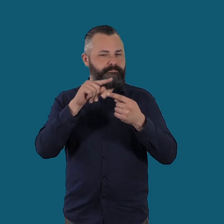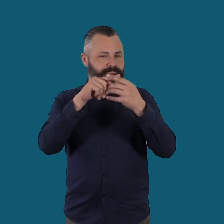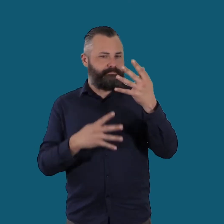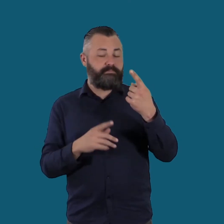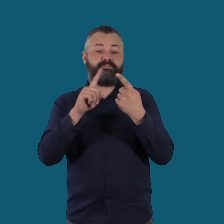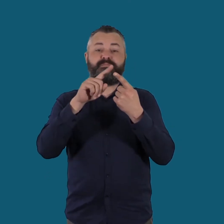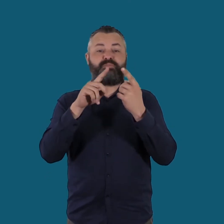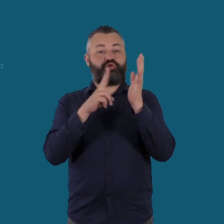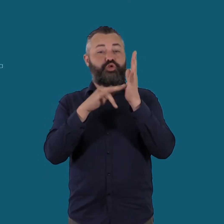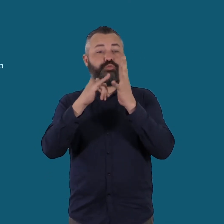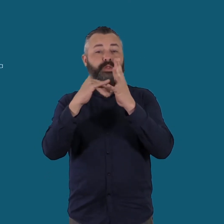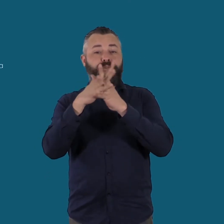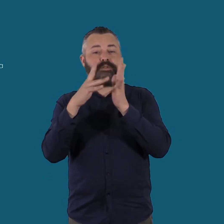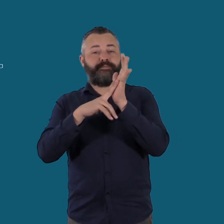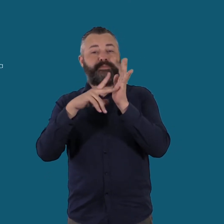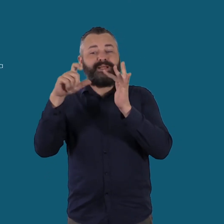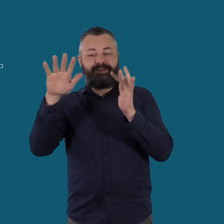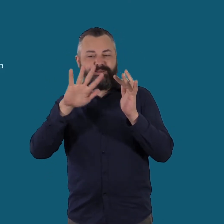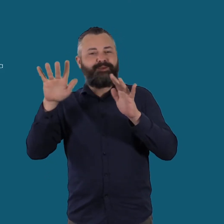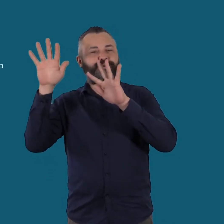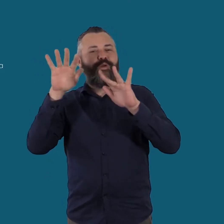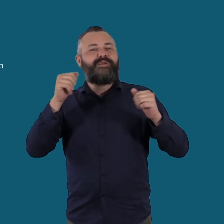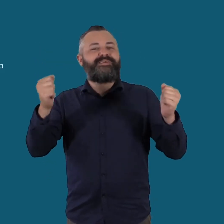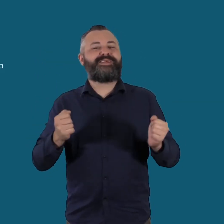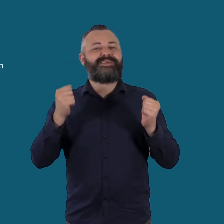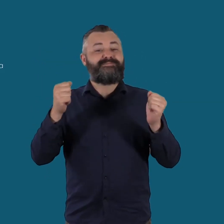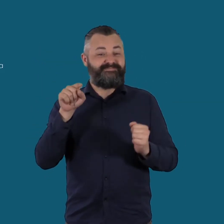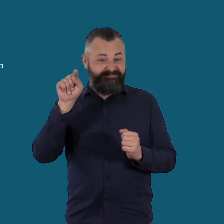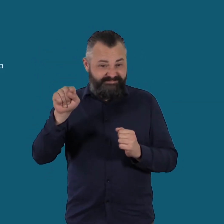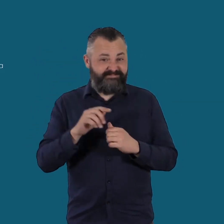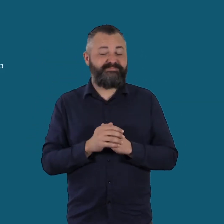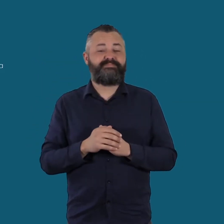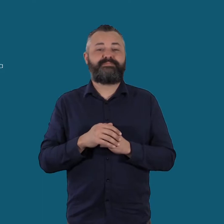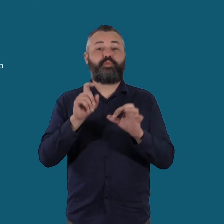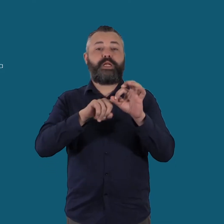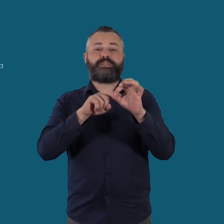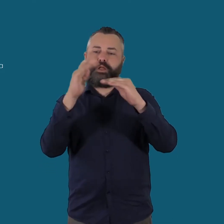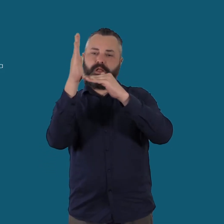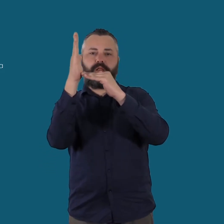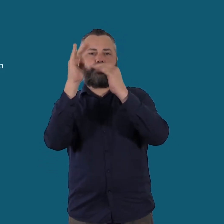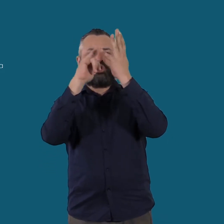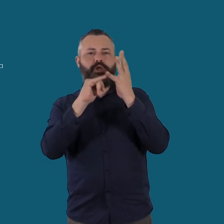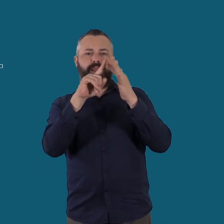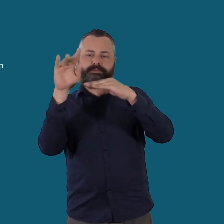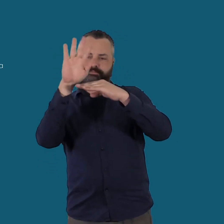in Australia include 1. The alpine regions of New South Wales and Victoria. 2. Southeast